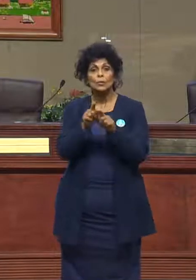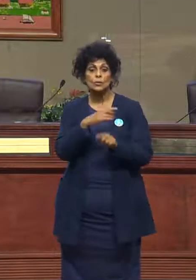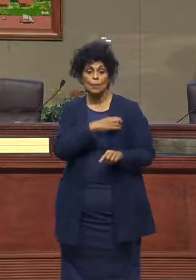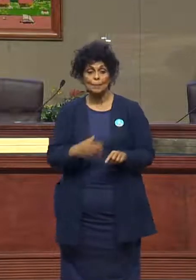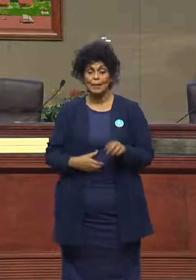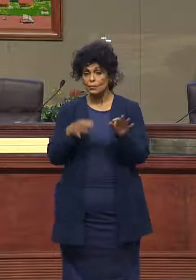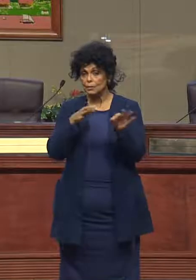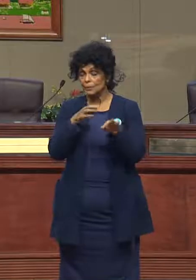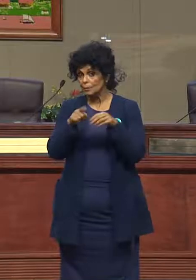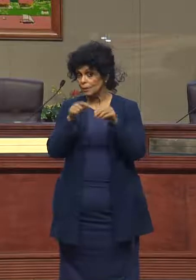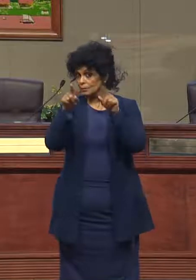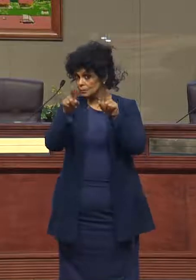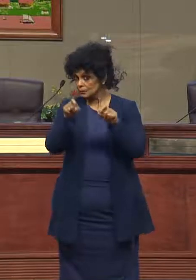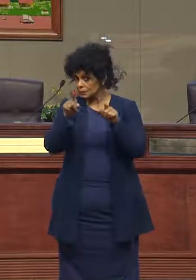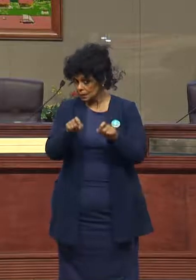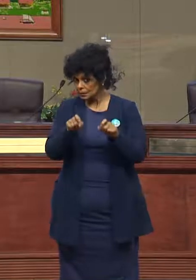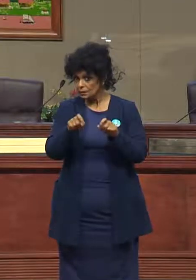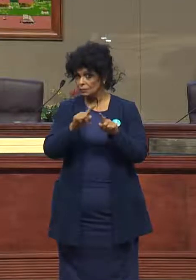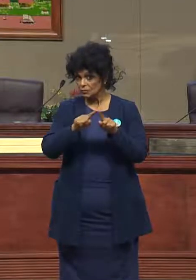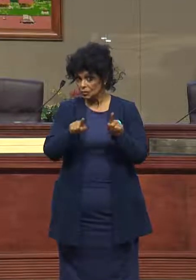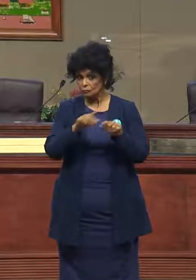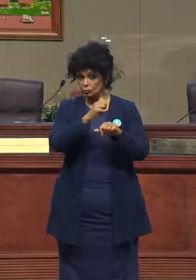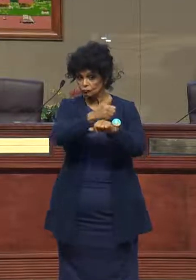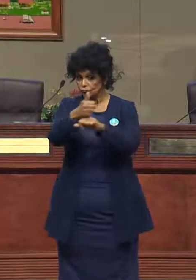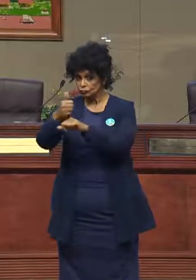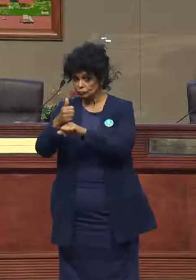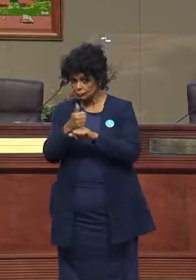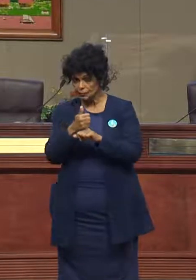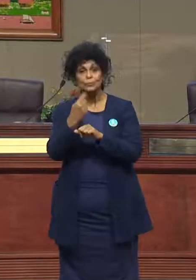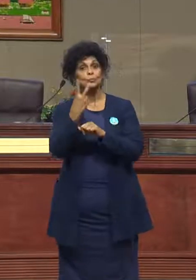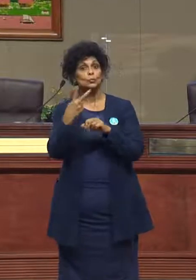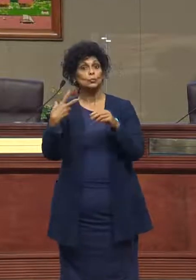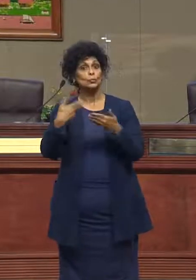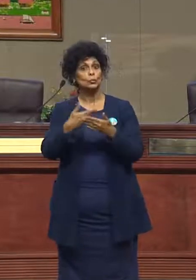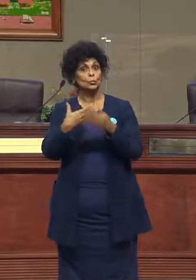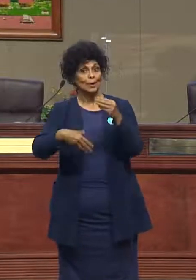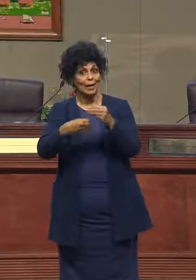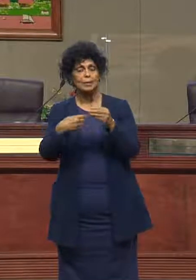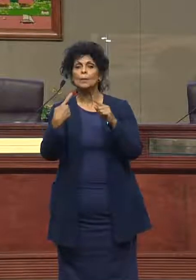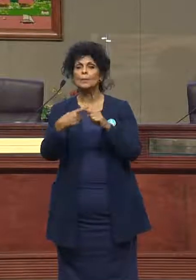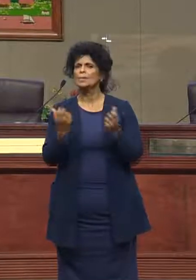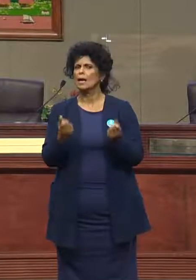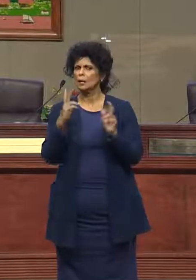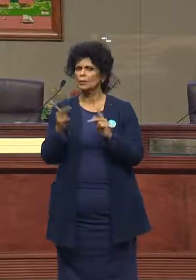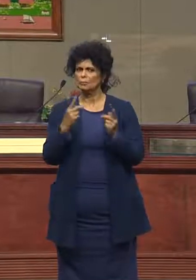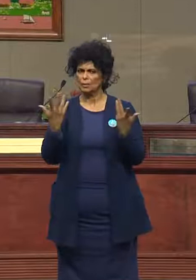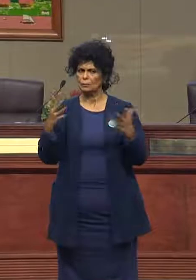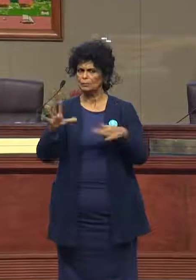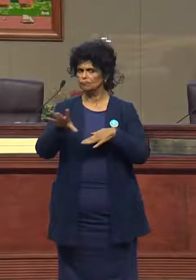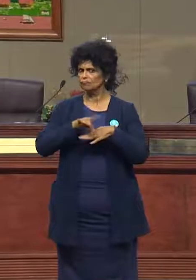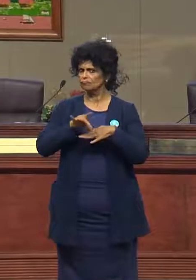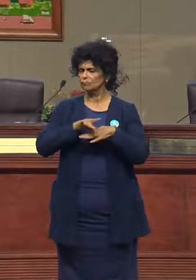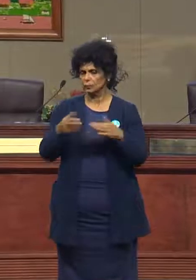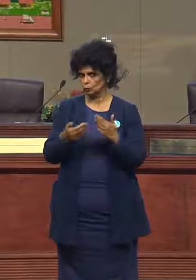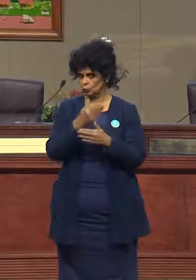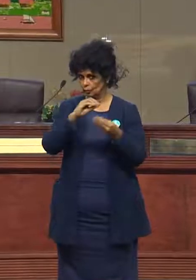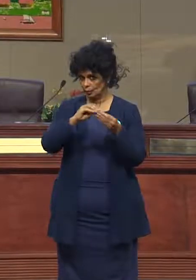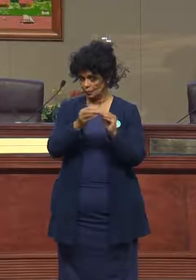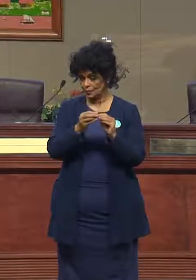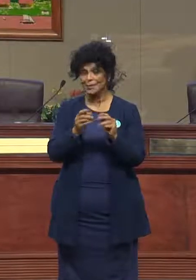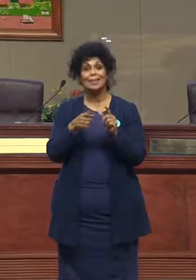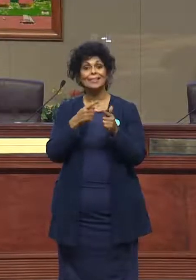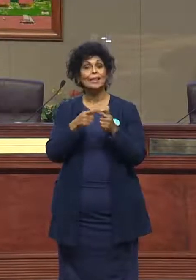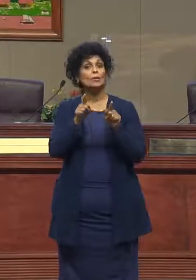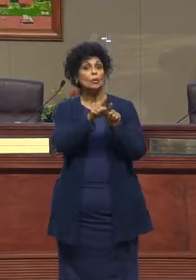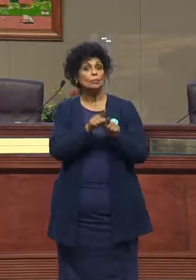locations and including 2 new locations and positivity rates as well. The mayor will discuss our upcoming partnership event with